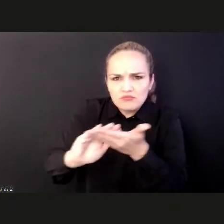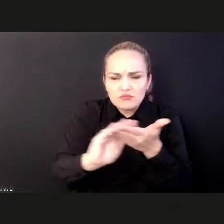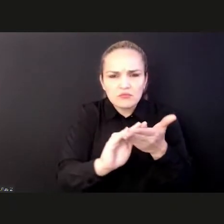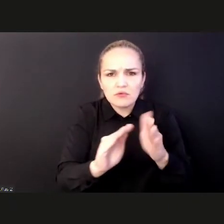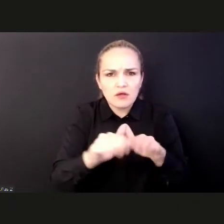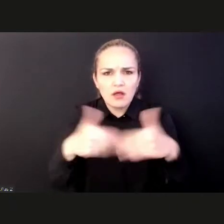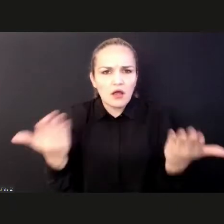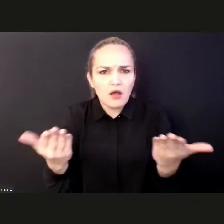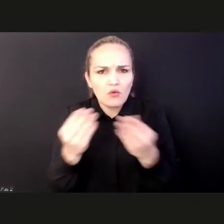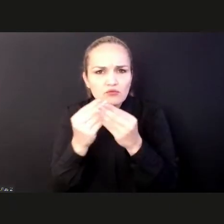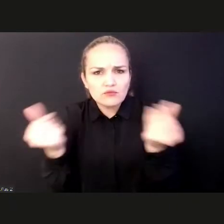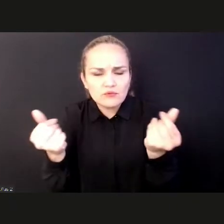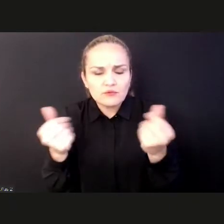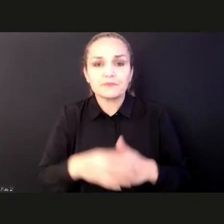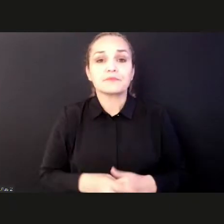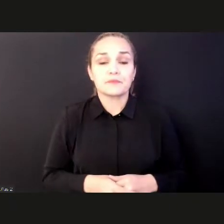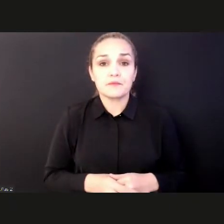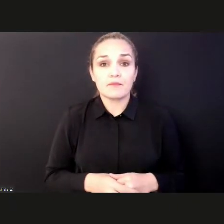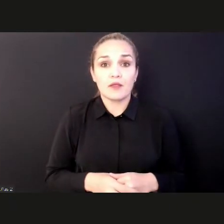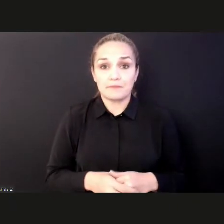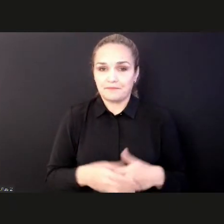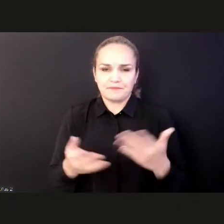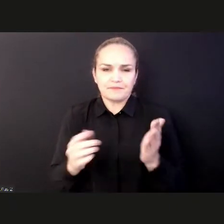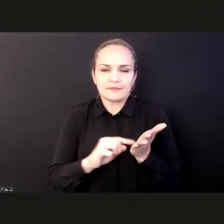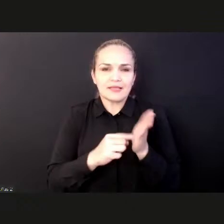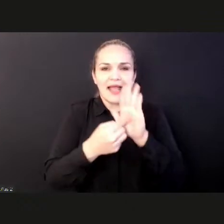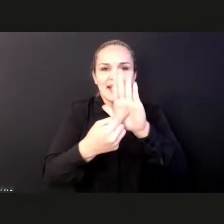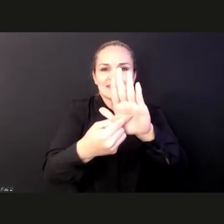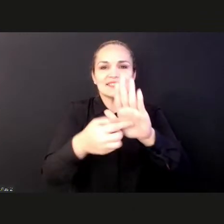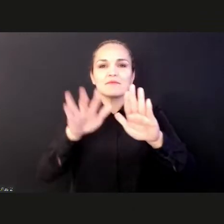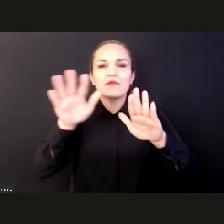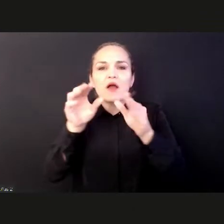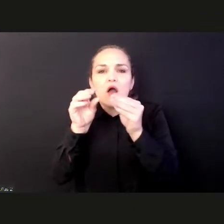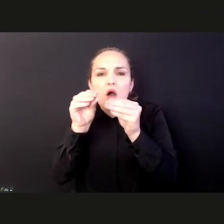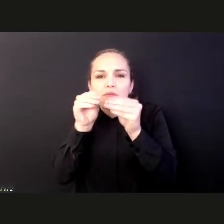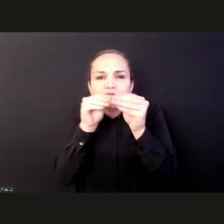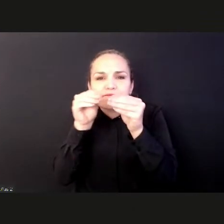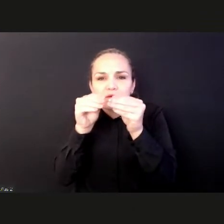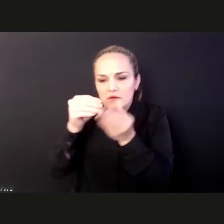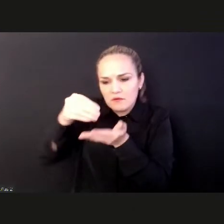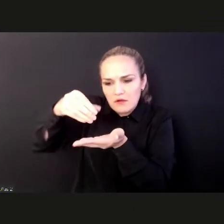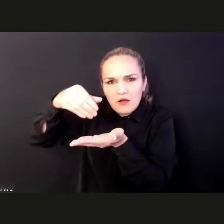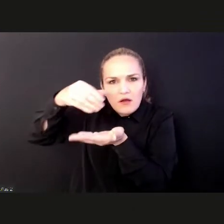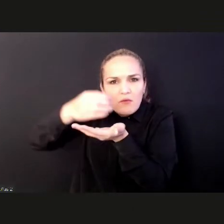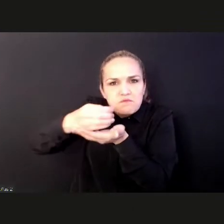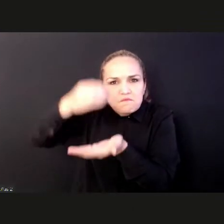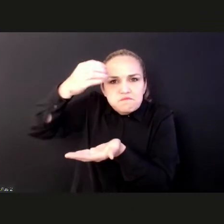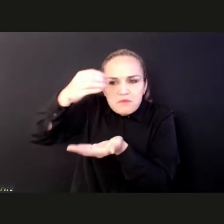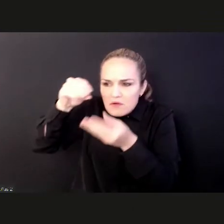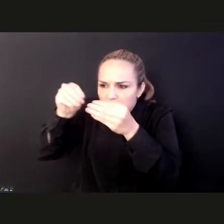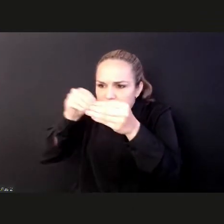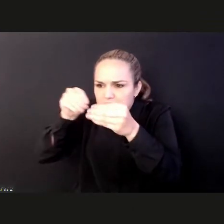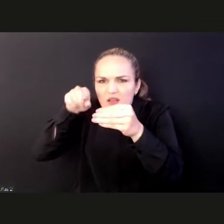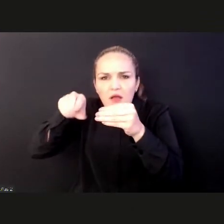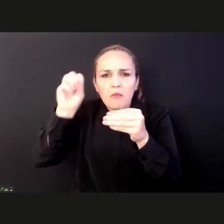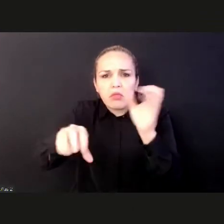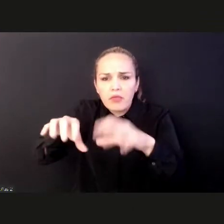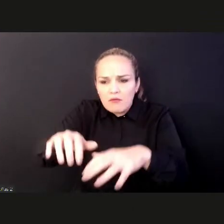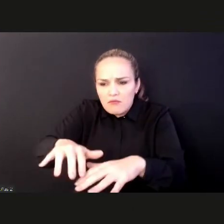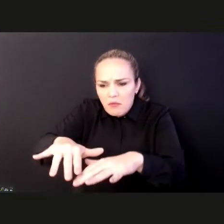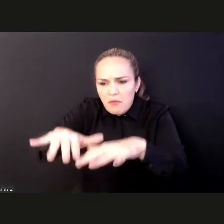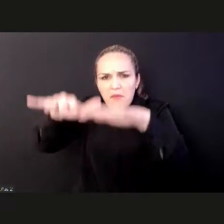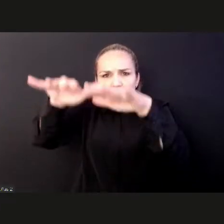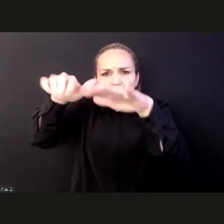plastics, then we have to start at those levels, at the destination level, because it's